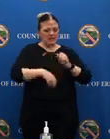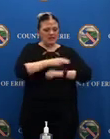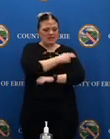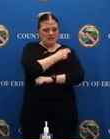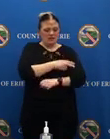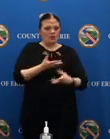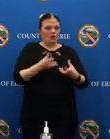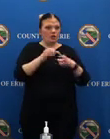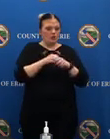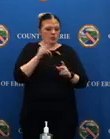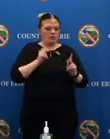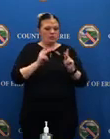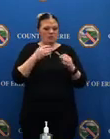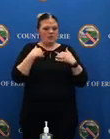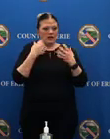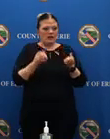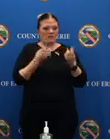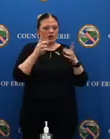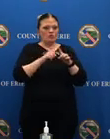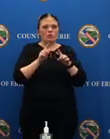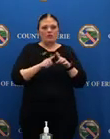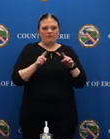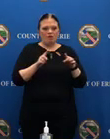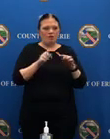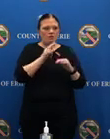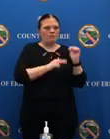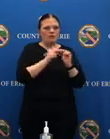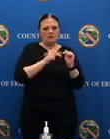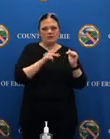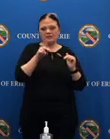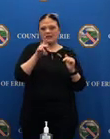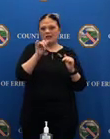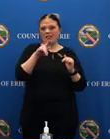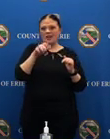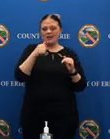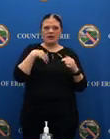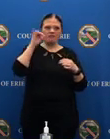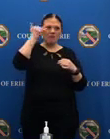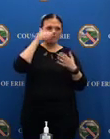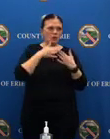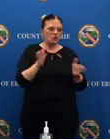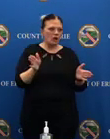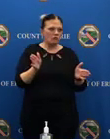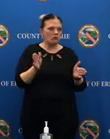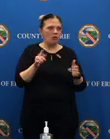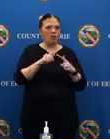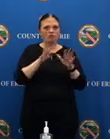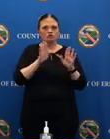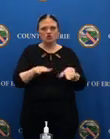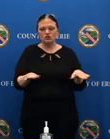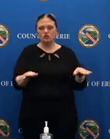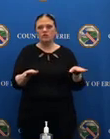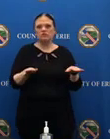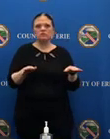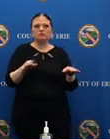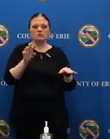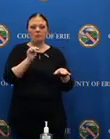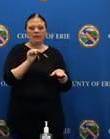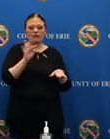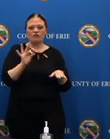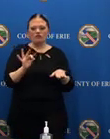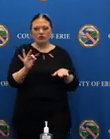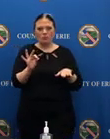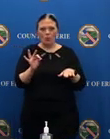including those that have multiple locations, like Kaleida Health has Buffalo General, has Children's, it also has Millard